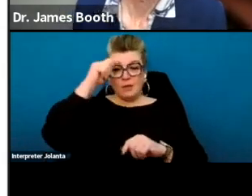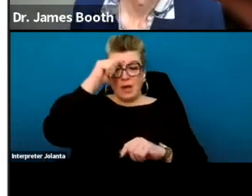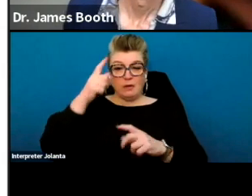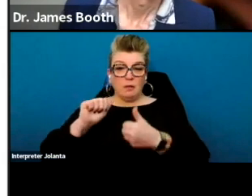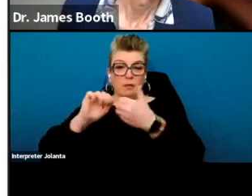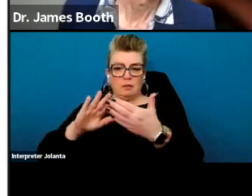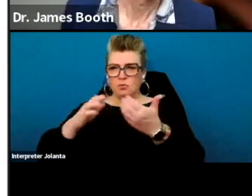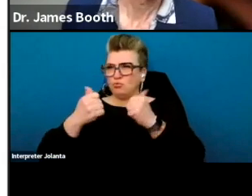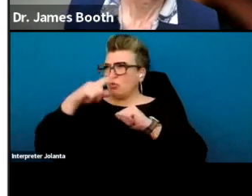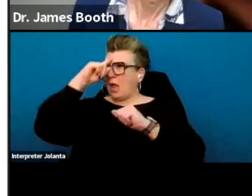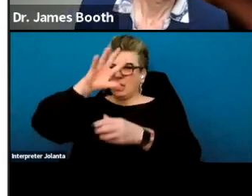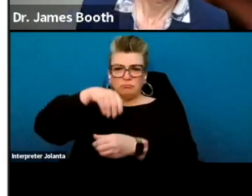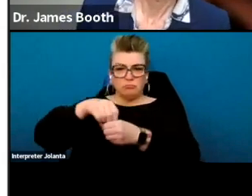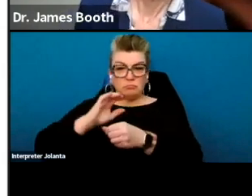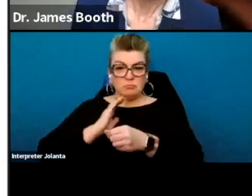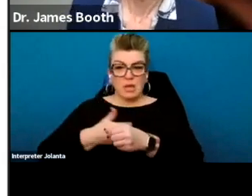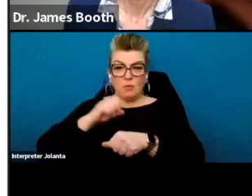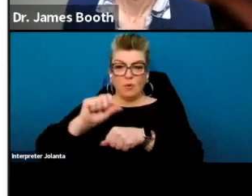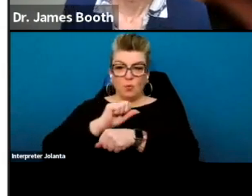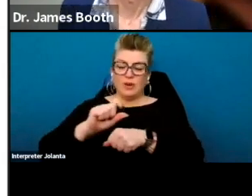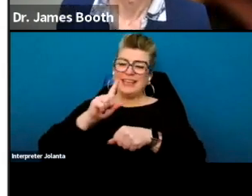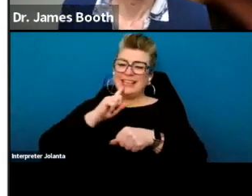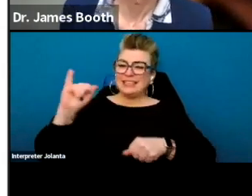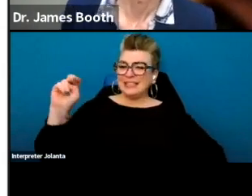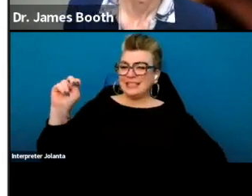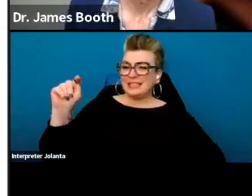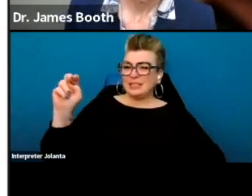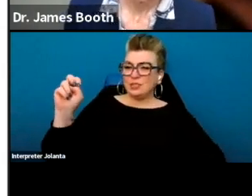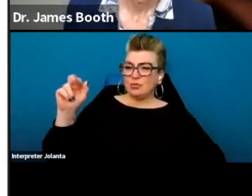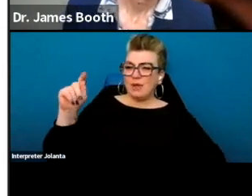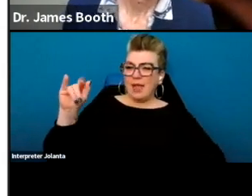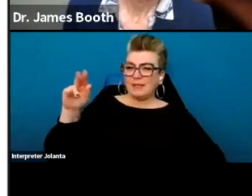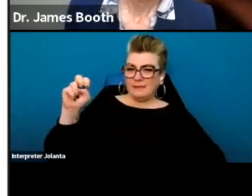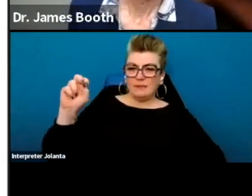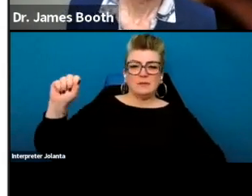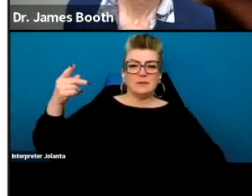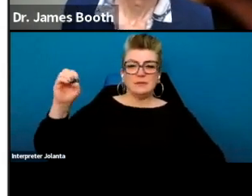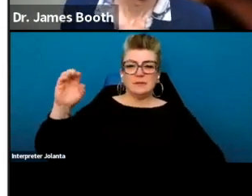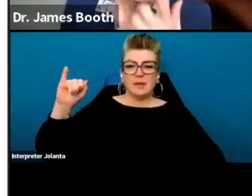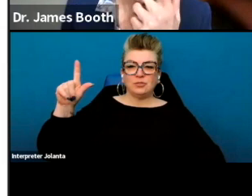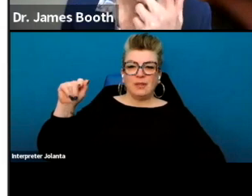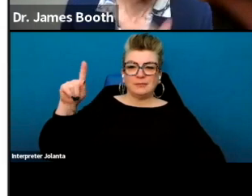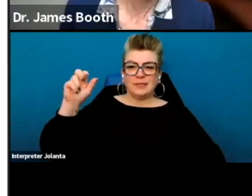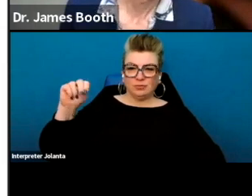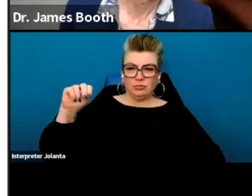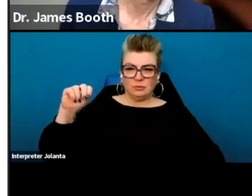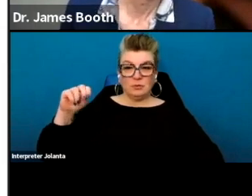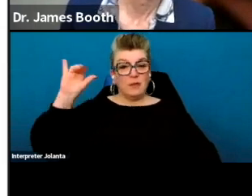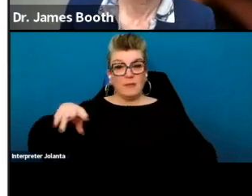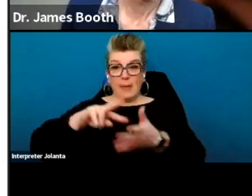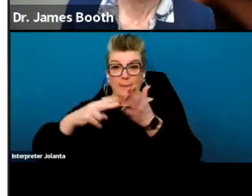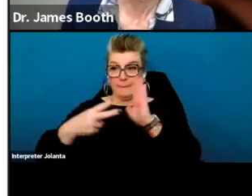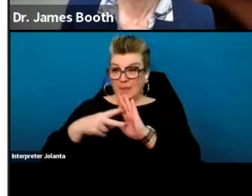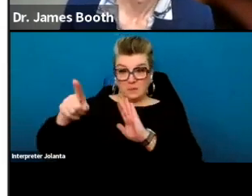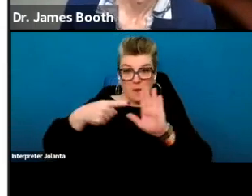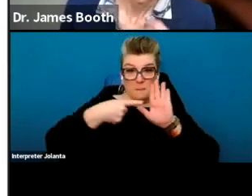our work is the interactive specialization model of brain development. So this model argues that